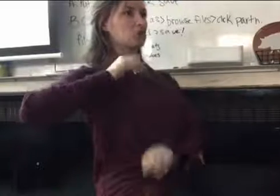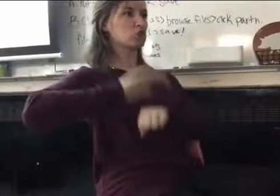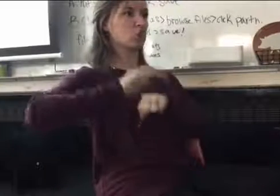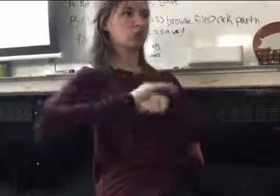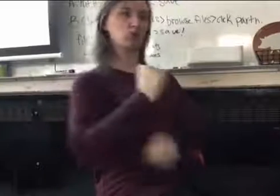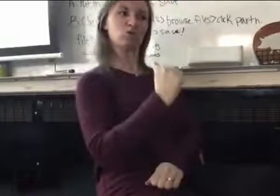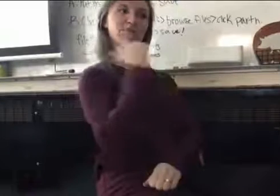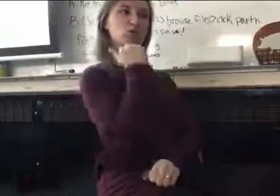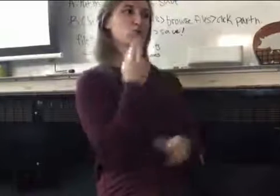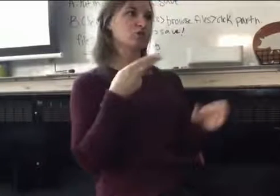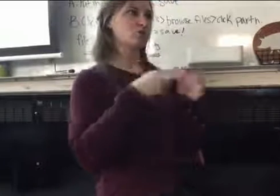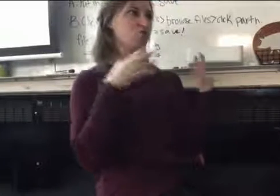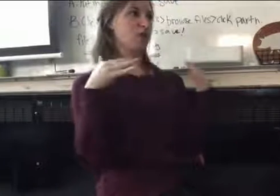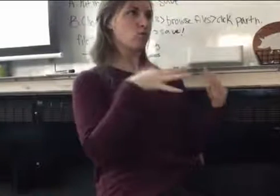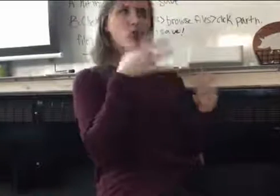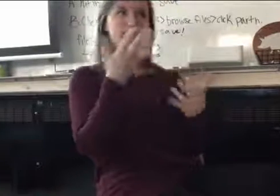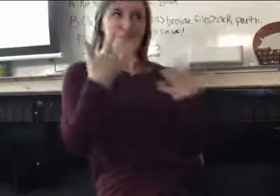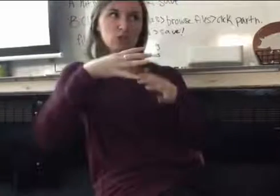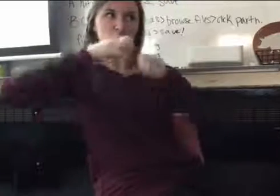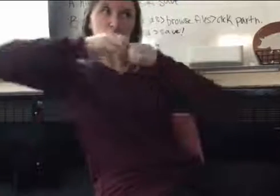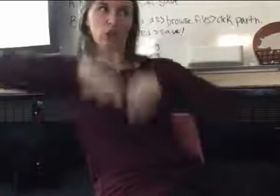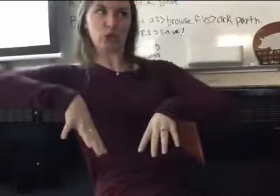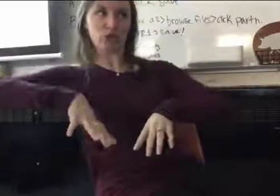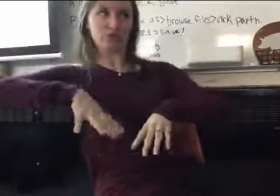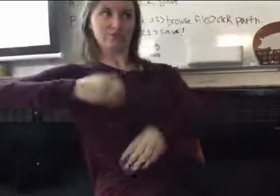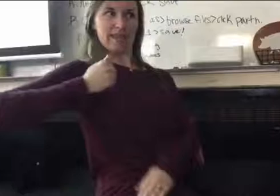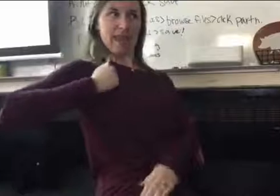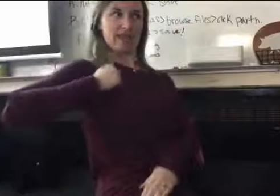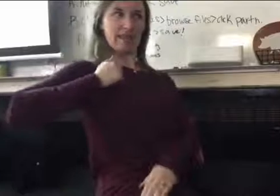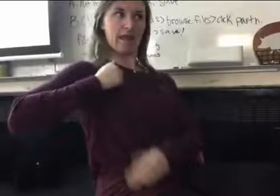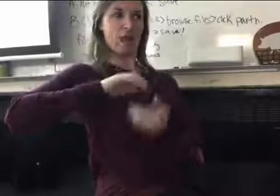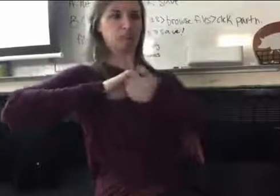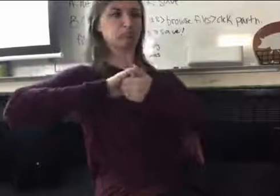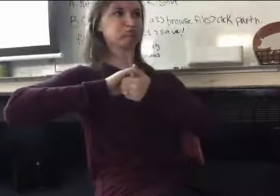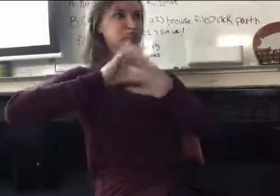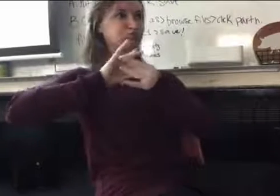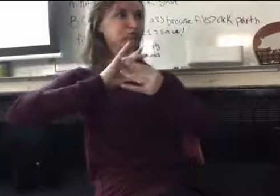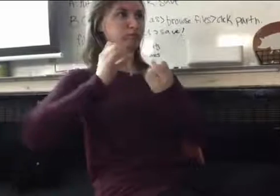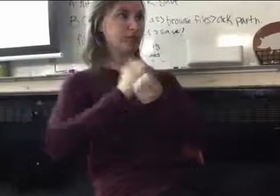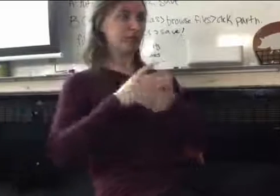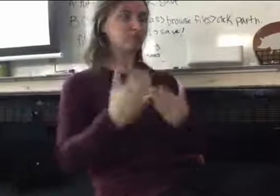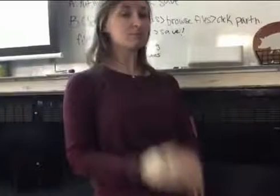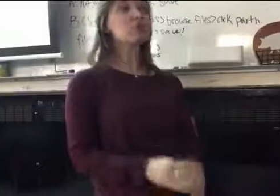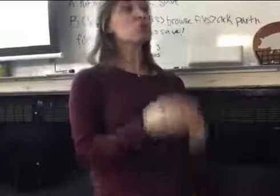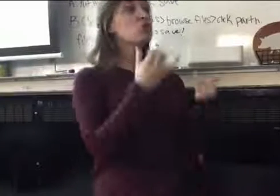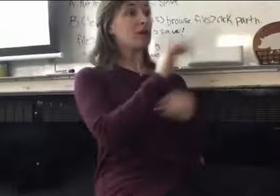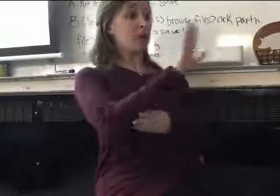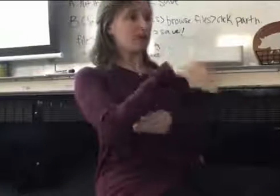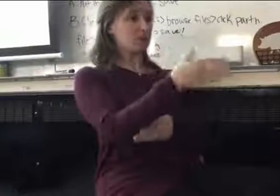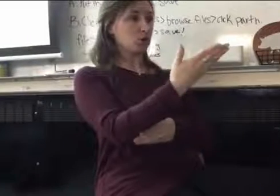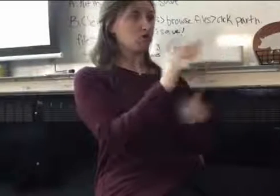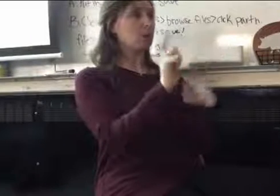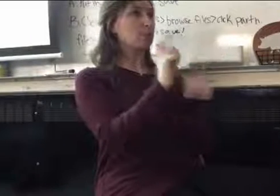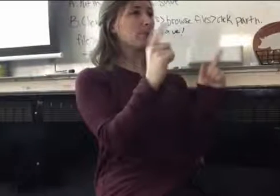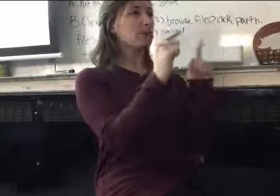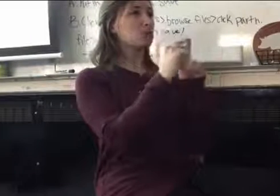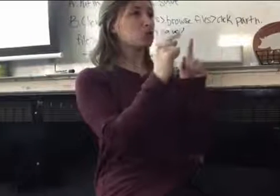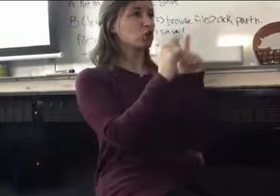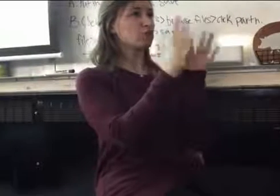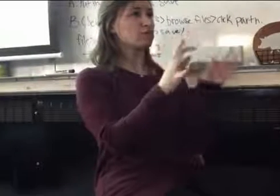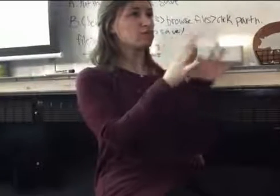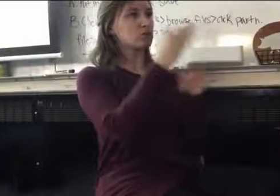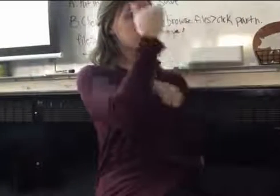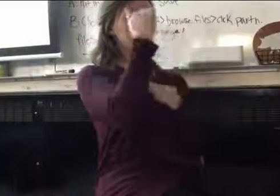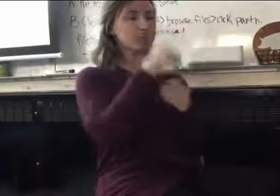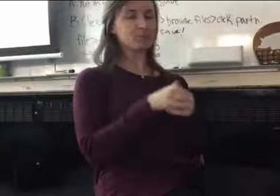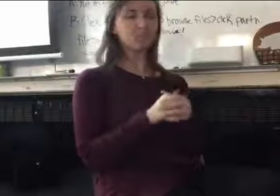war. All right, so let's move on to some big name terms that you will need to know. Go ahead and flip it over. So these